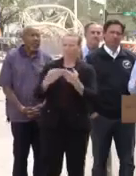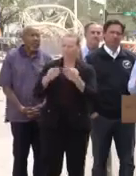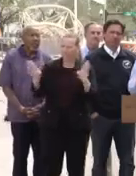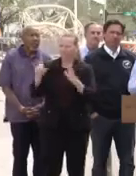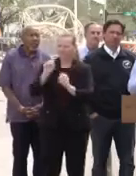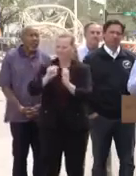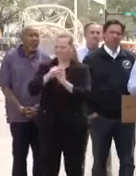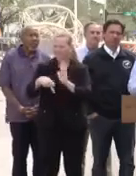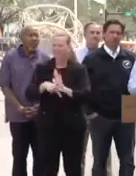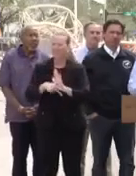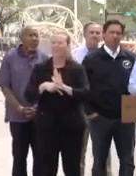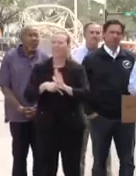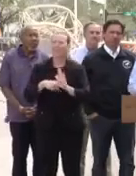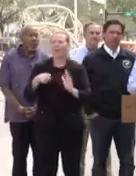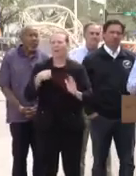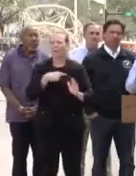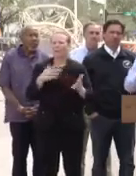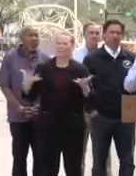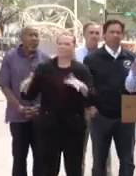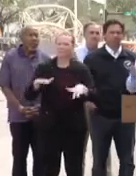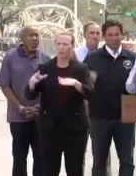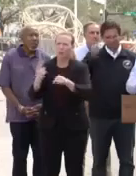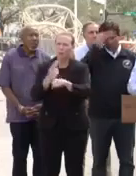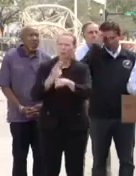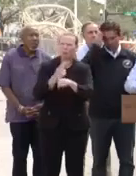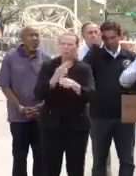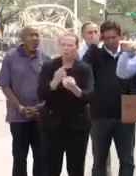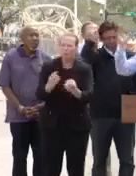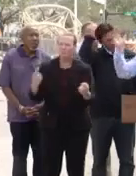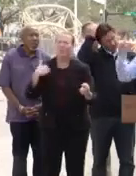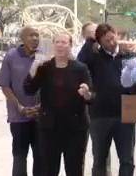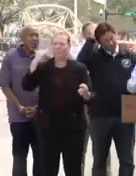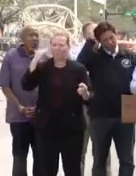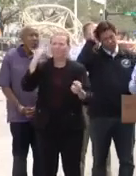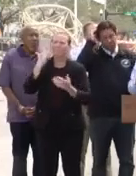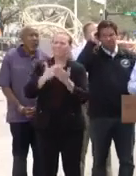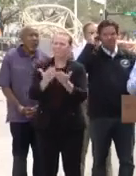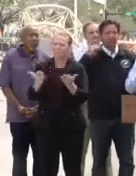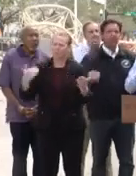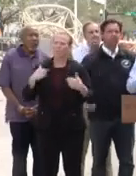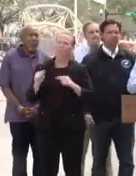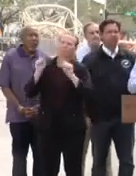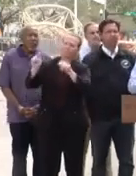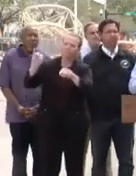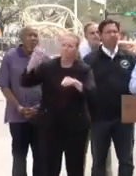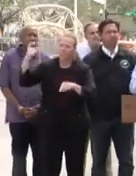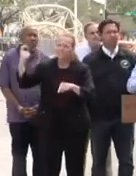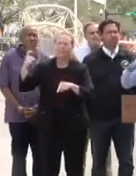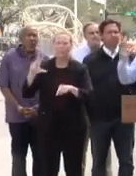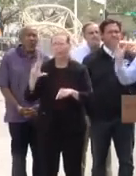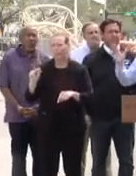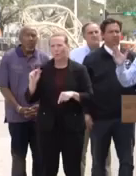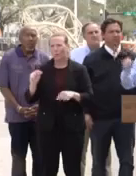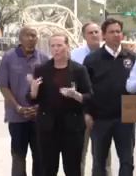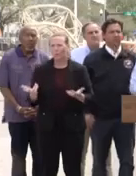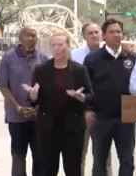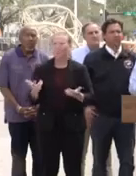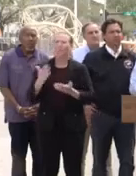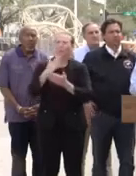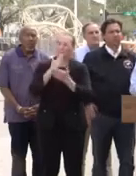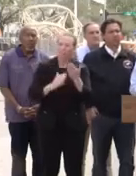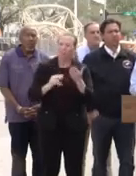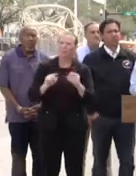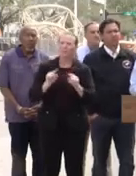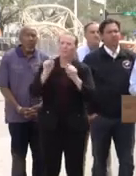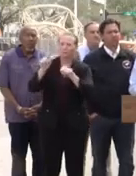And we took our resources. I know there's some stuff. They went all the way to Jacksonville. No, they didn't. Portions of that went to Jacksonville.